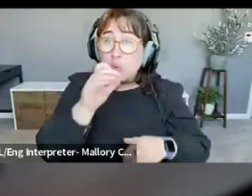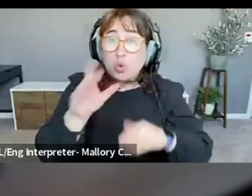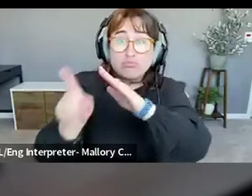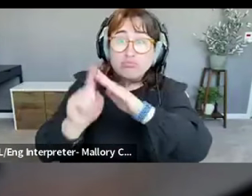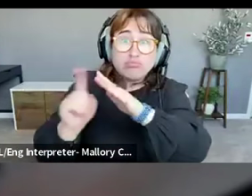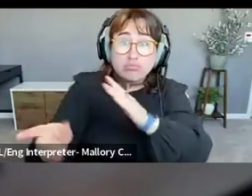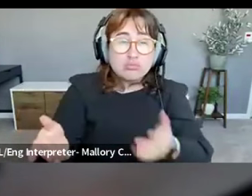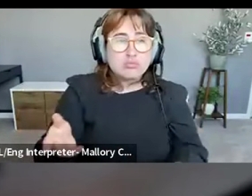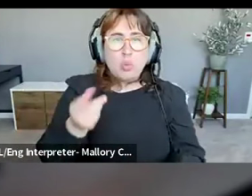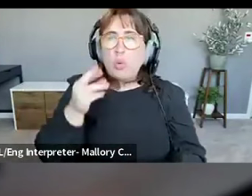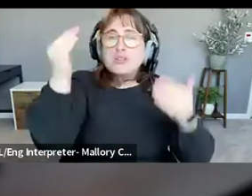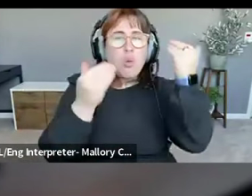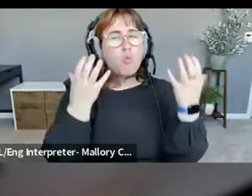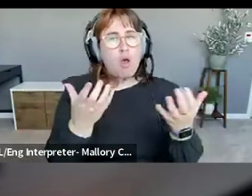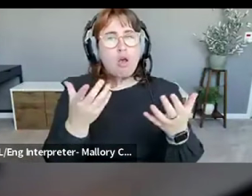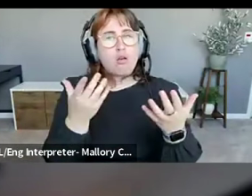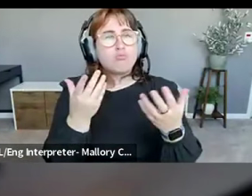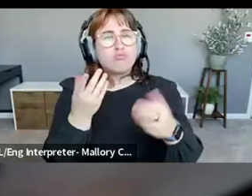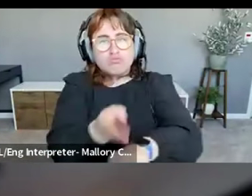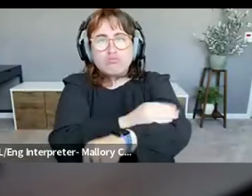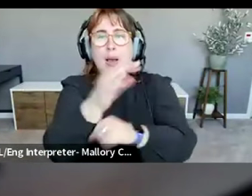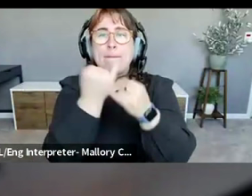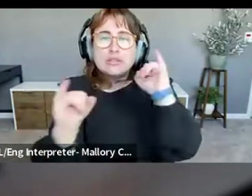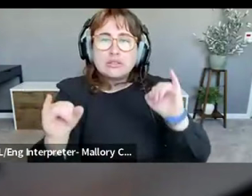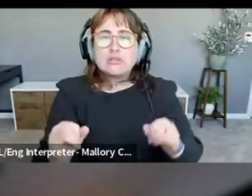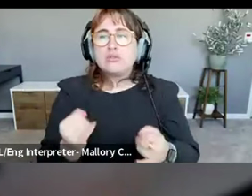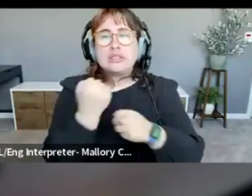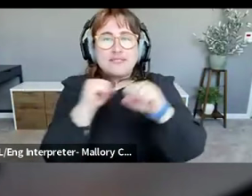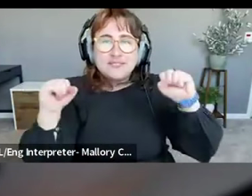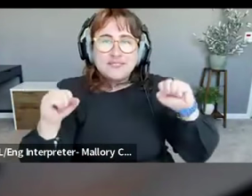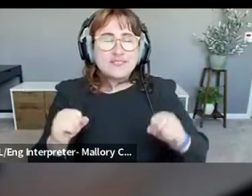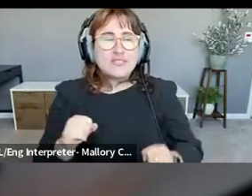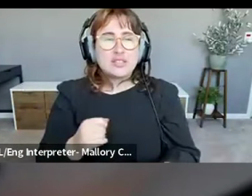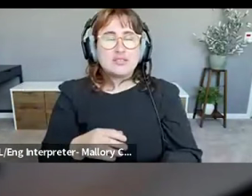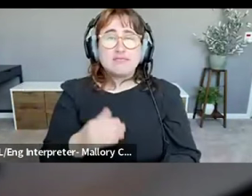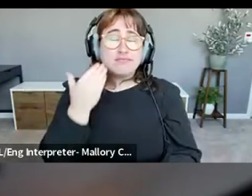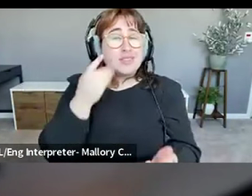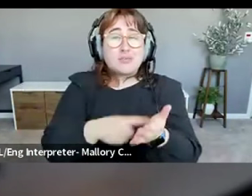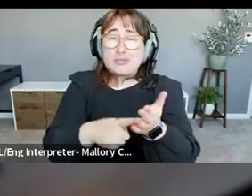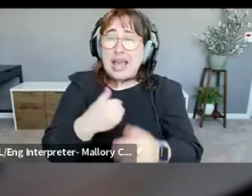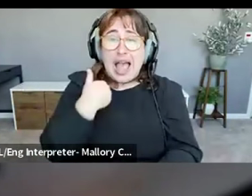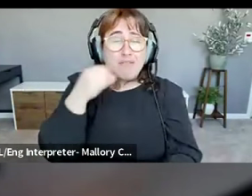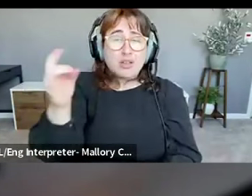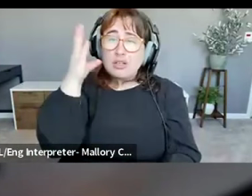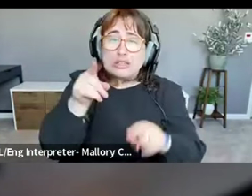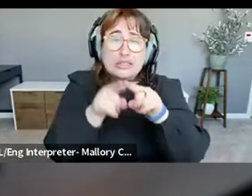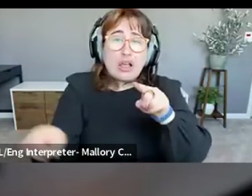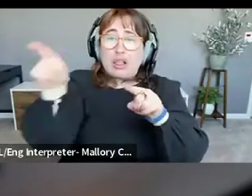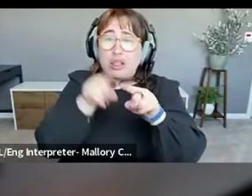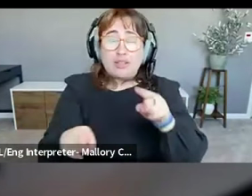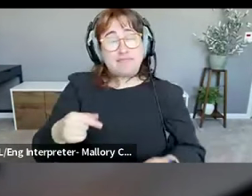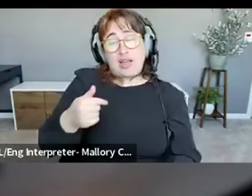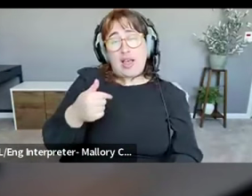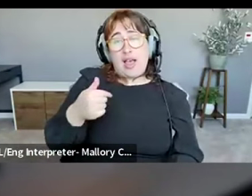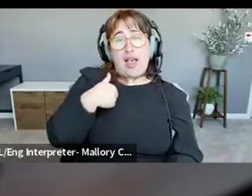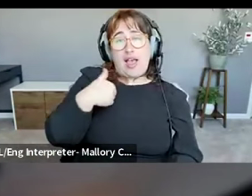adults who really want to increase their independence in a safe way. There's a bit of a vicious cycle, especially with families, and I'm a parent